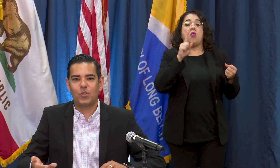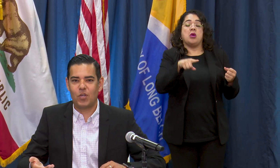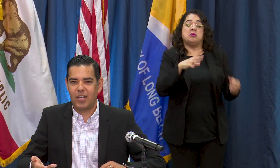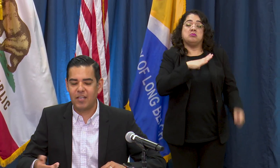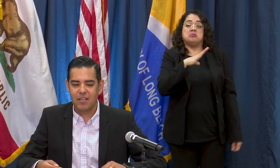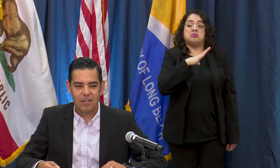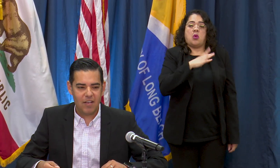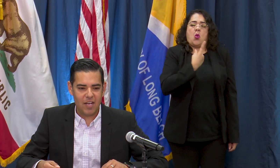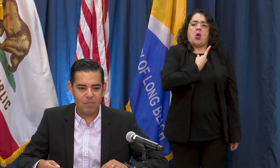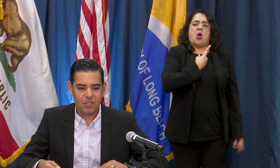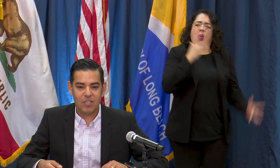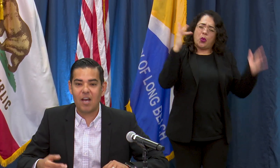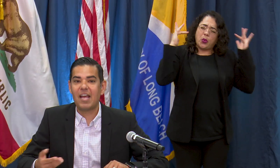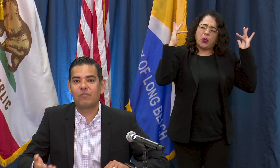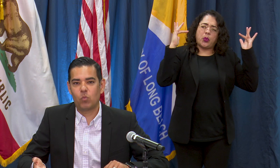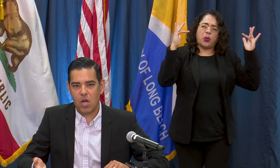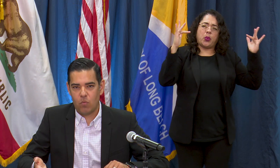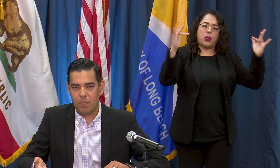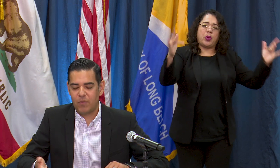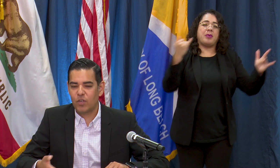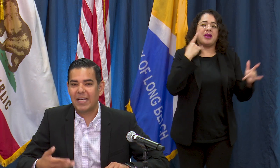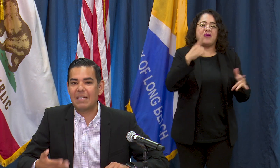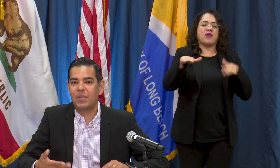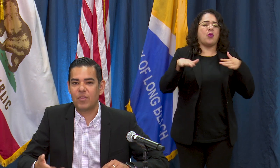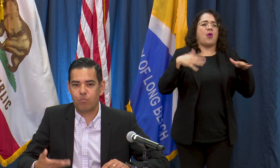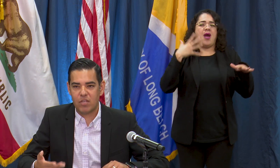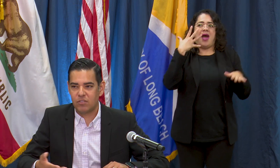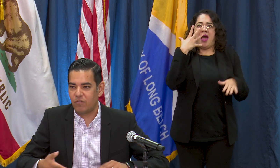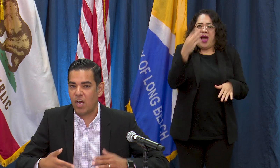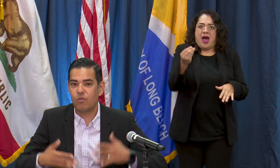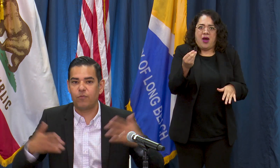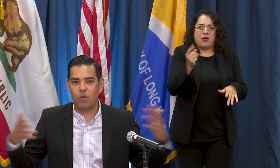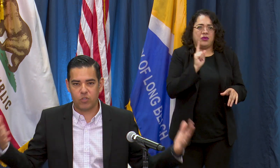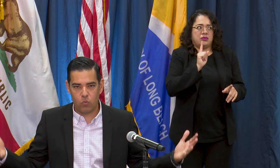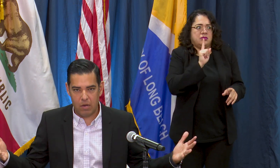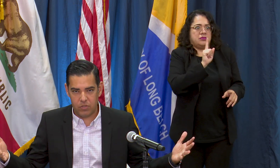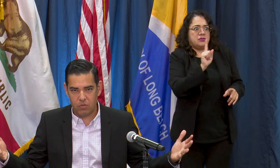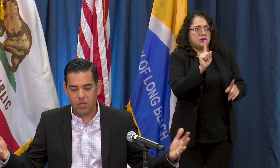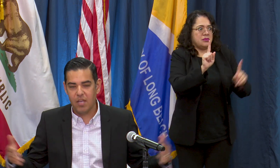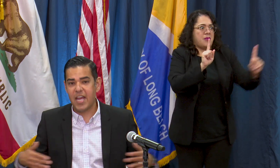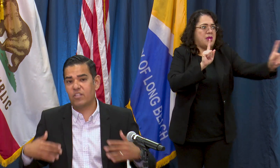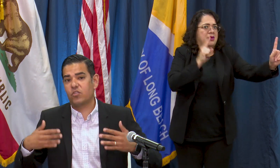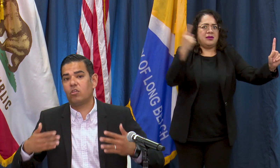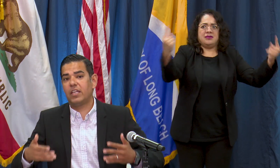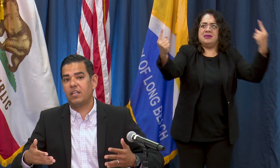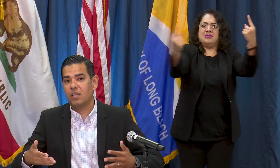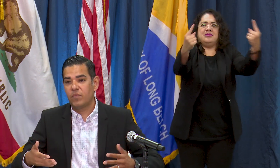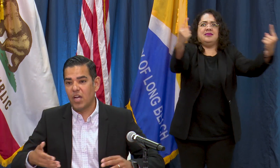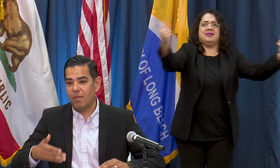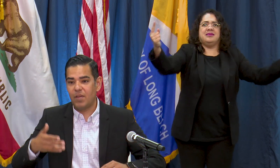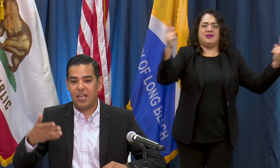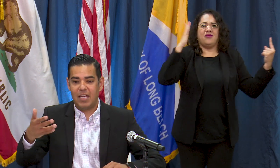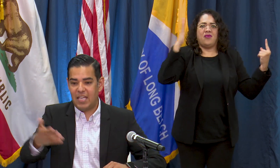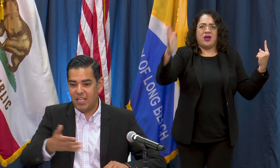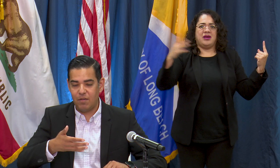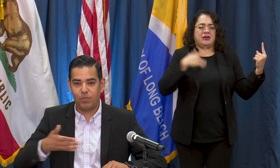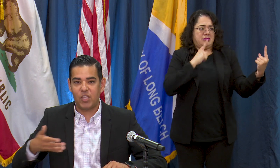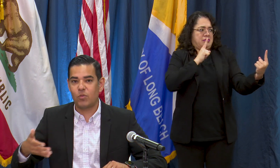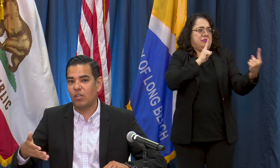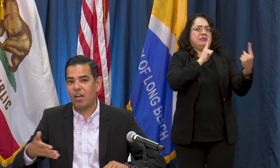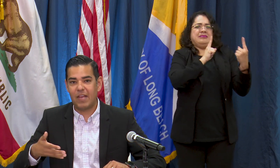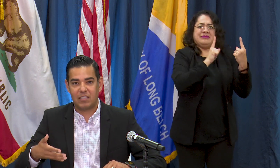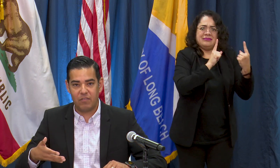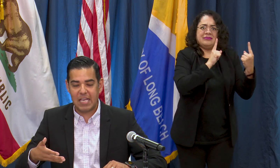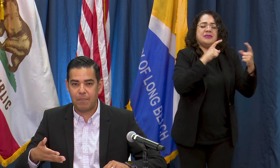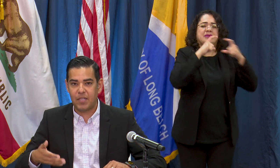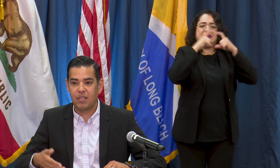okay opportunity to not have to wear one. But if you're going to be in the presence of other folks around you, and certainly in a place